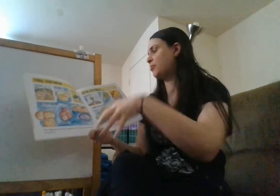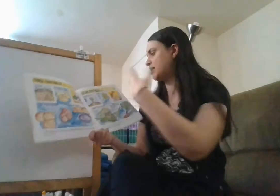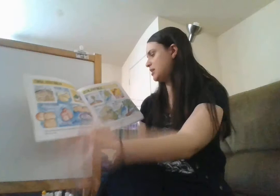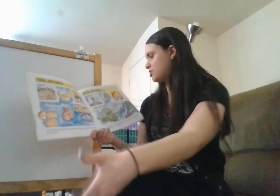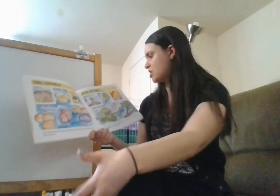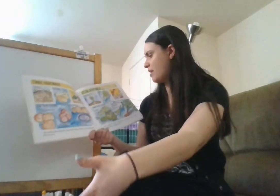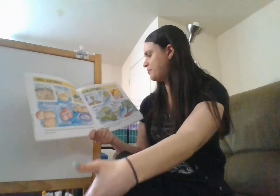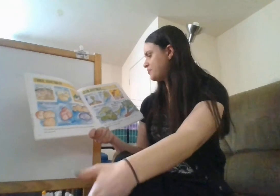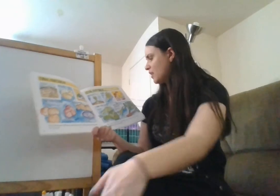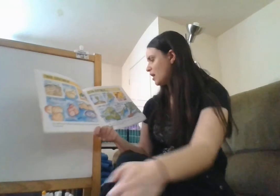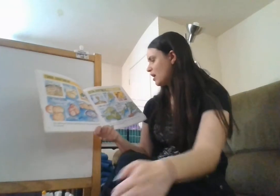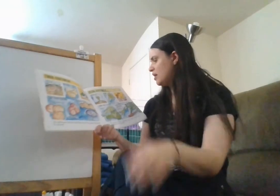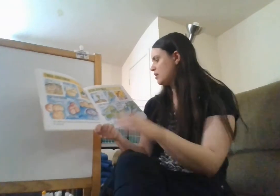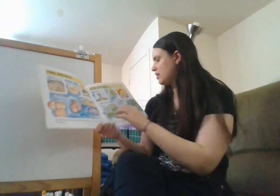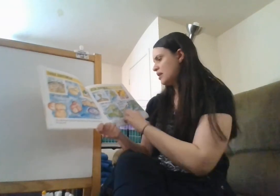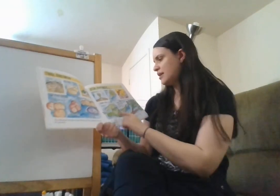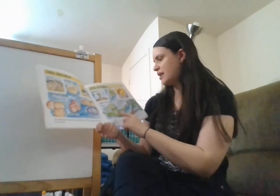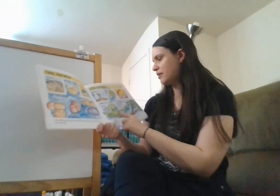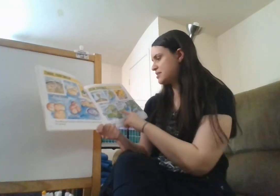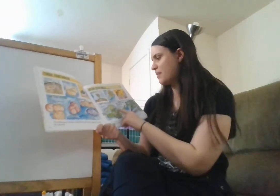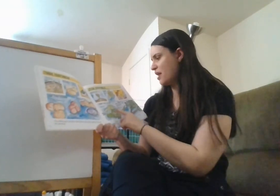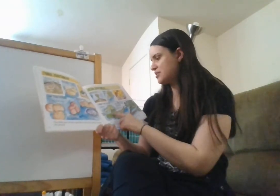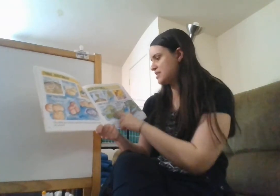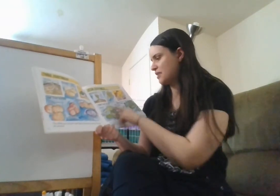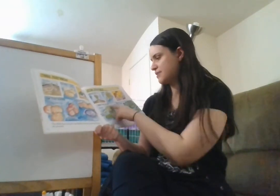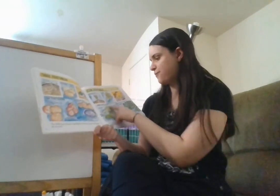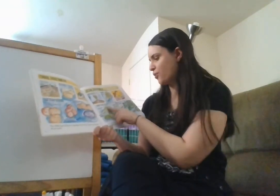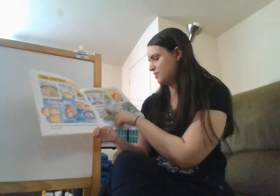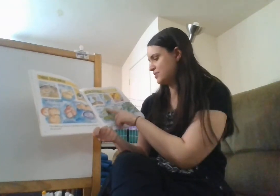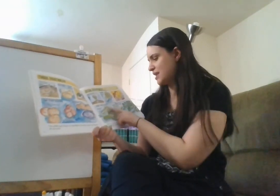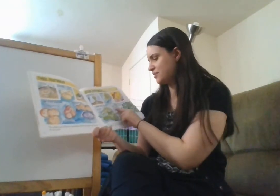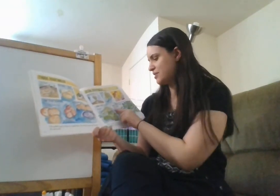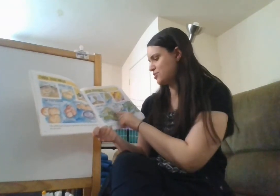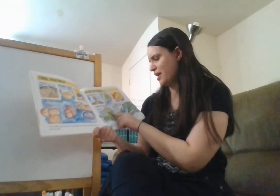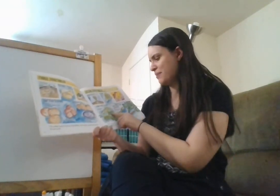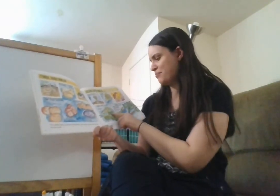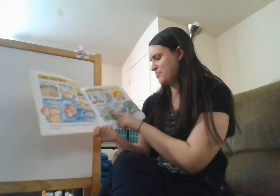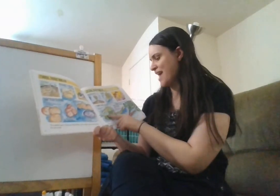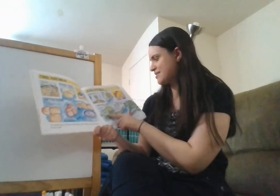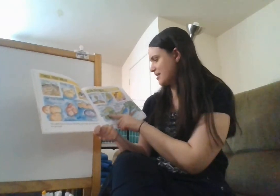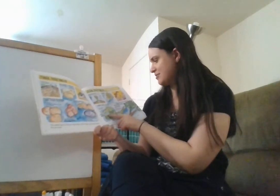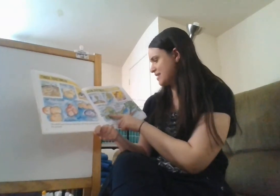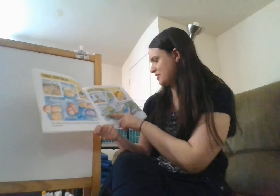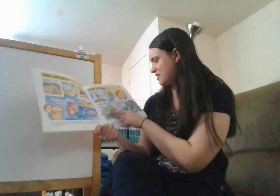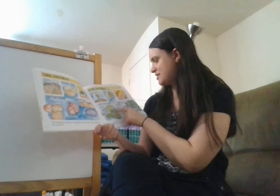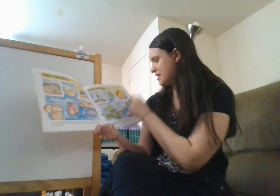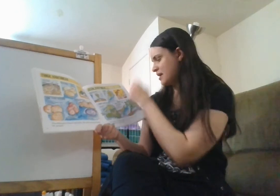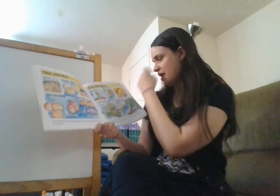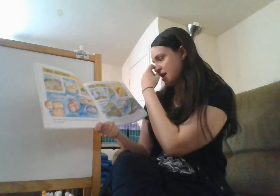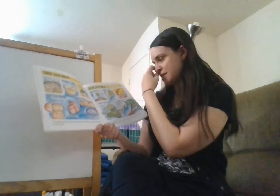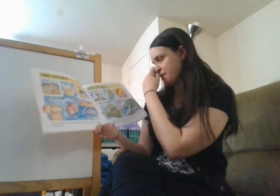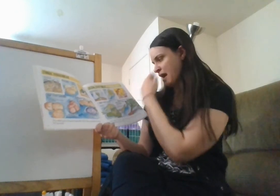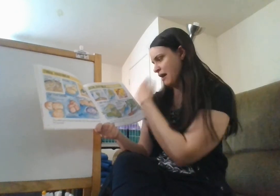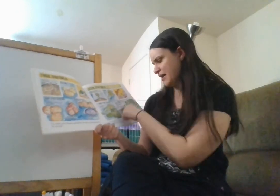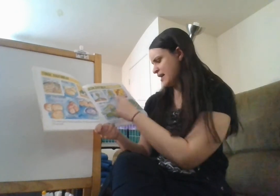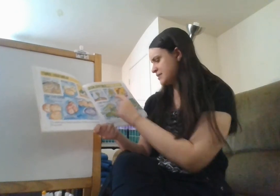replanted each time. Here are some other celeries: Ford hook celeries, giant Pascal celeries, asparagus,